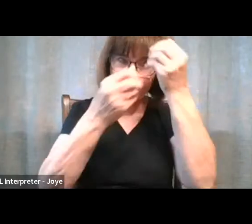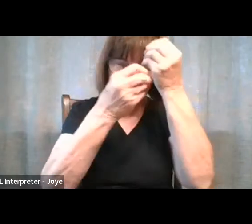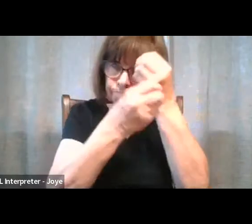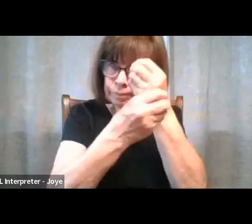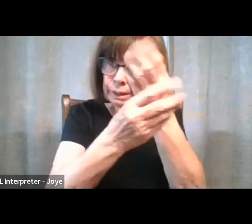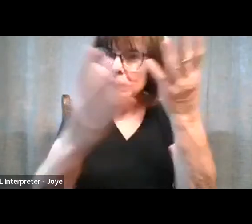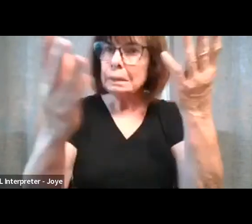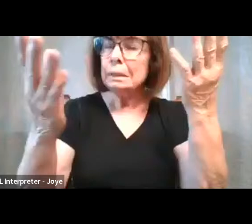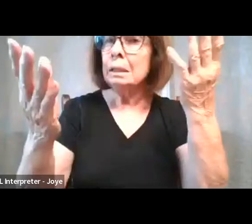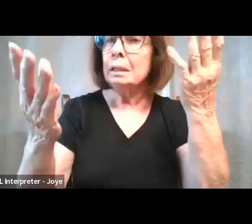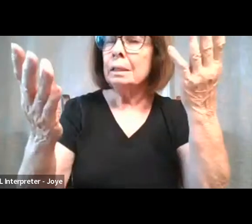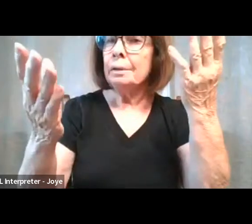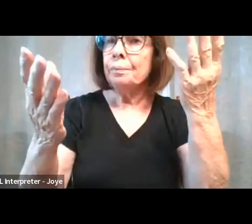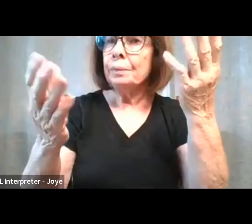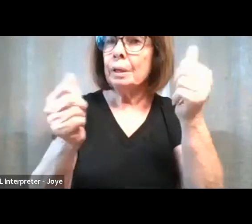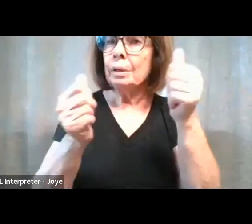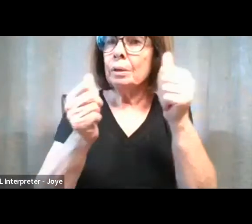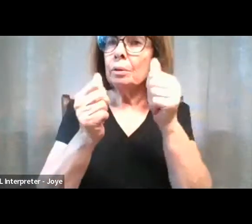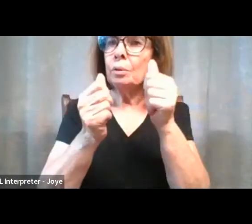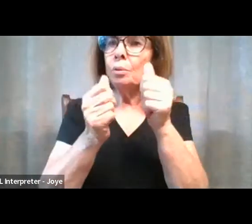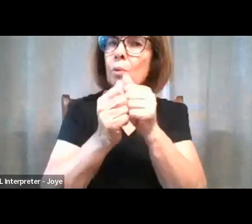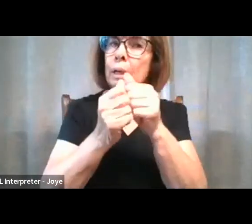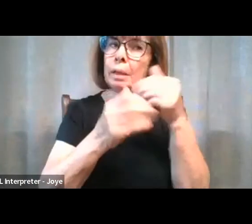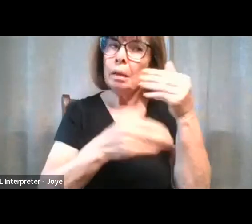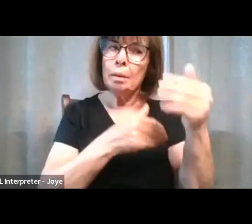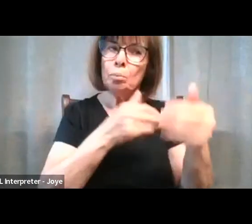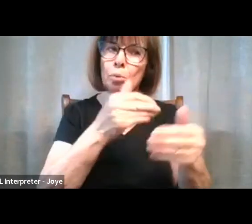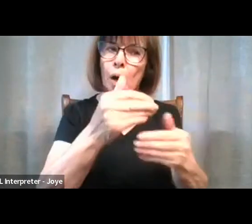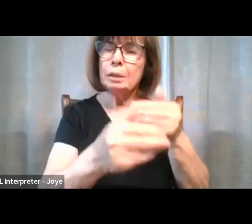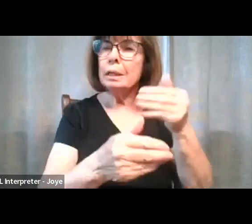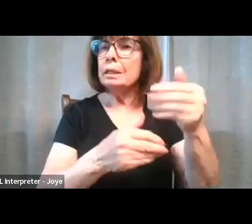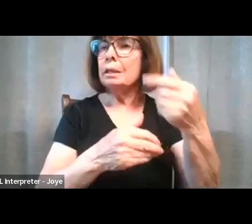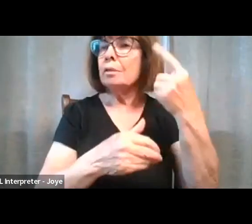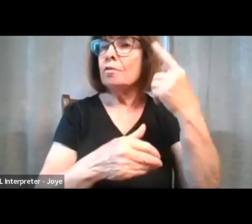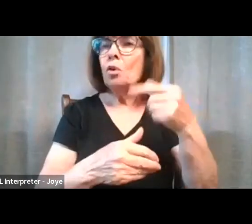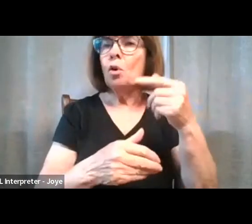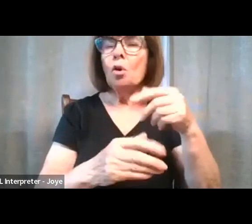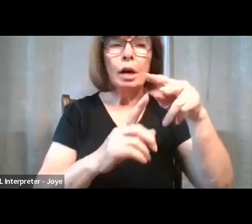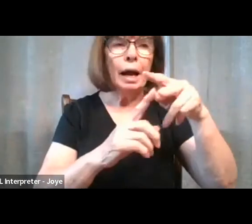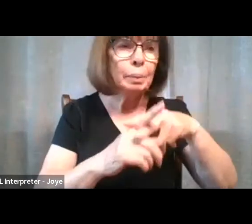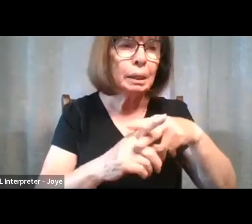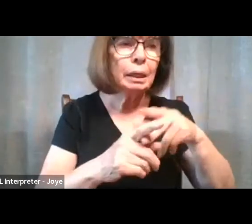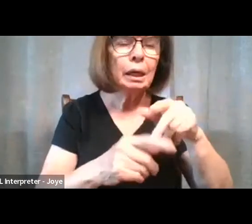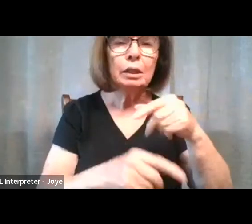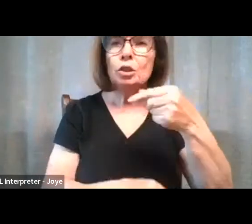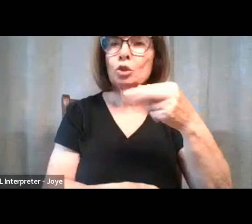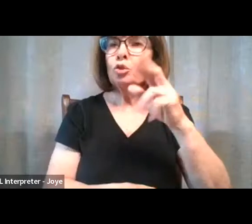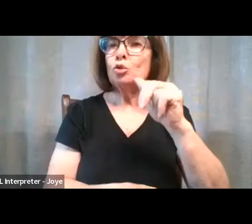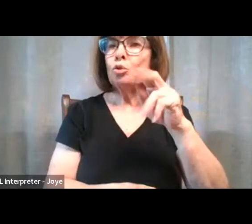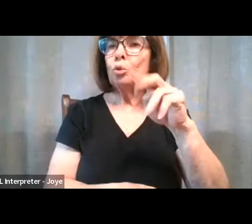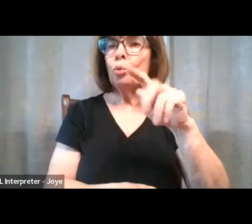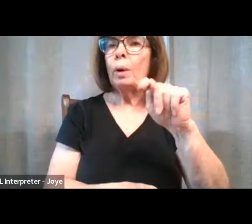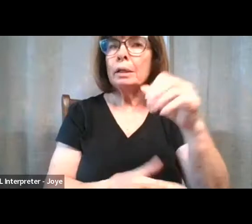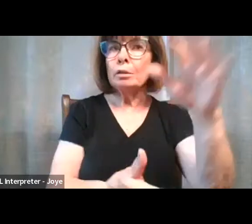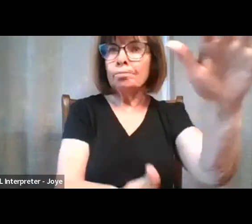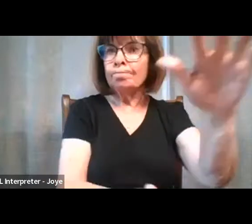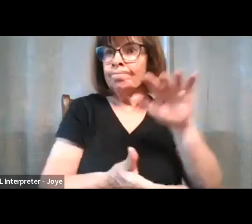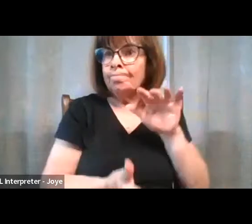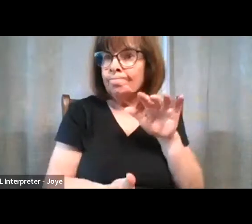to the processing of grants and applications, and that, you know, needs to